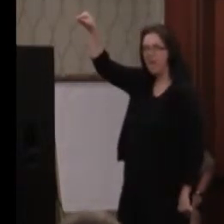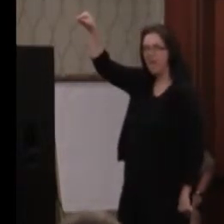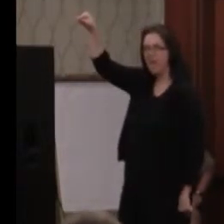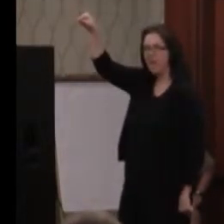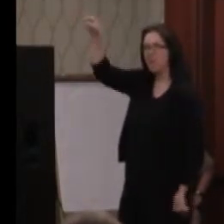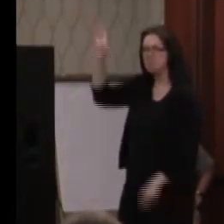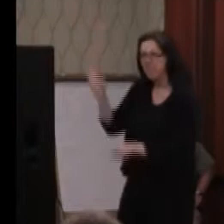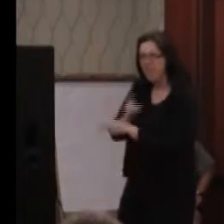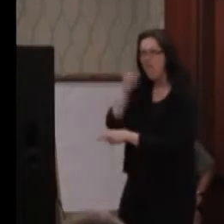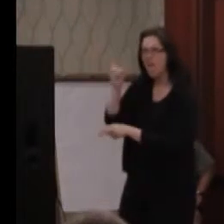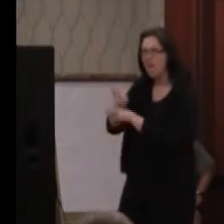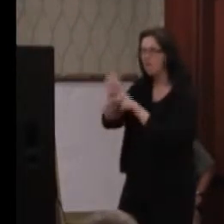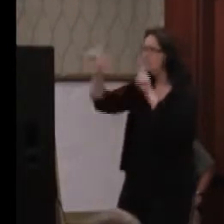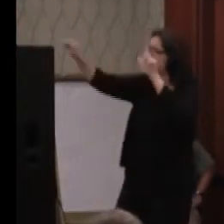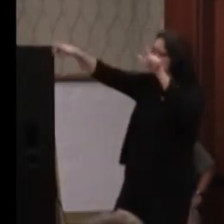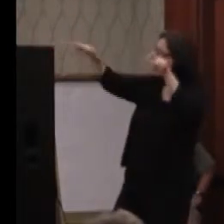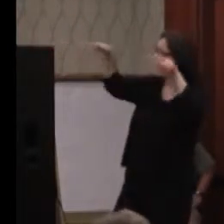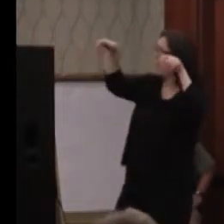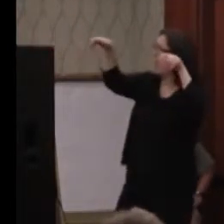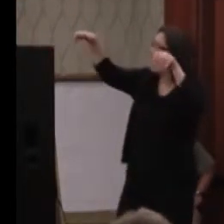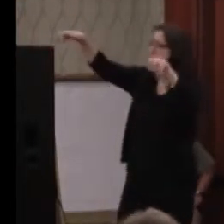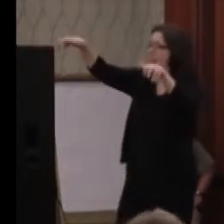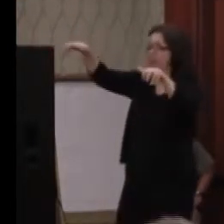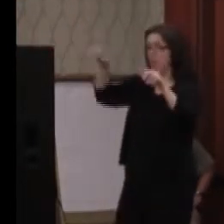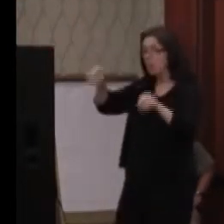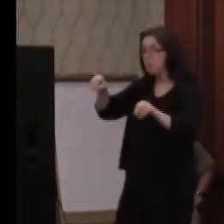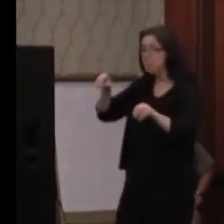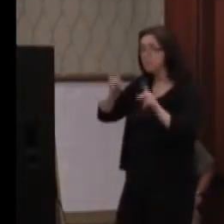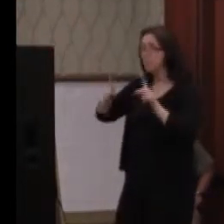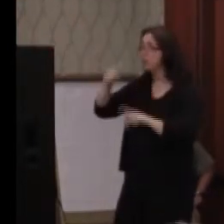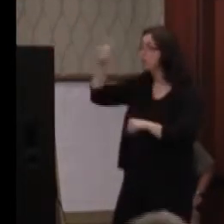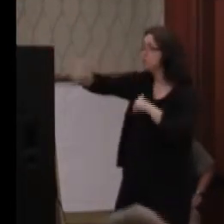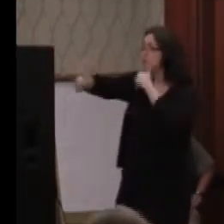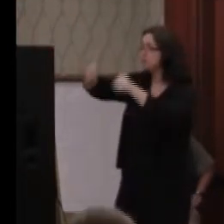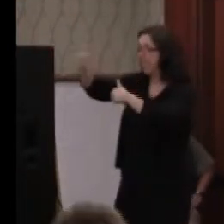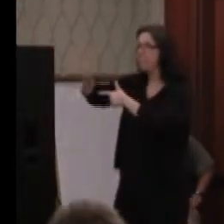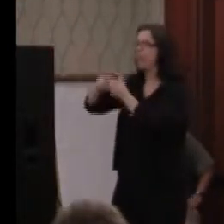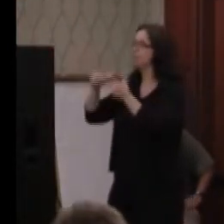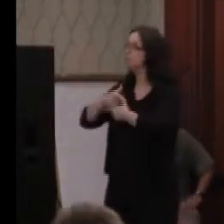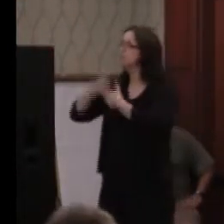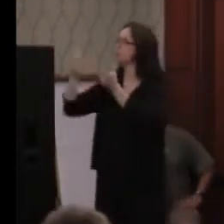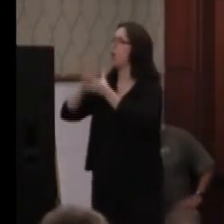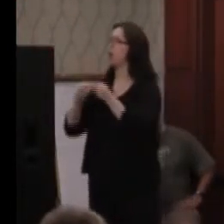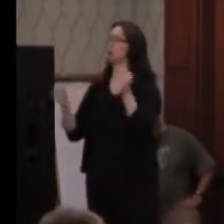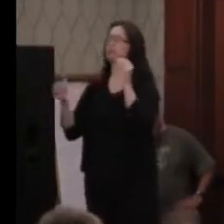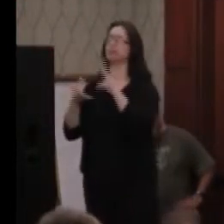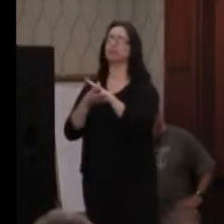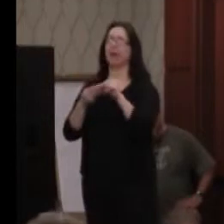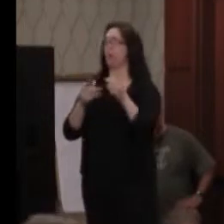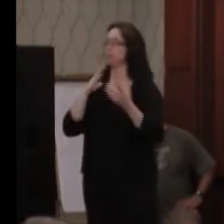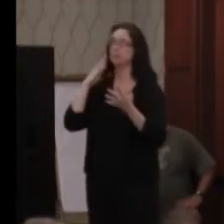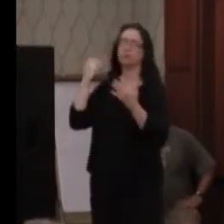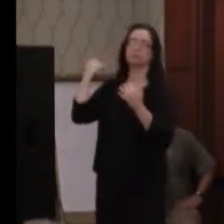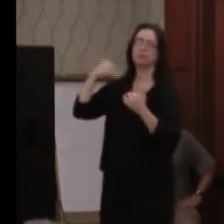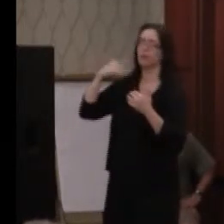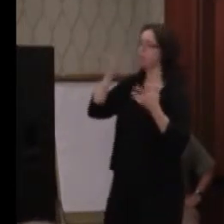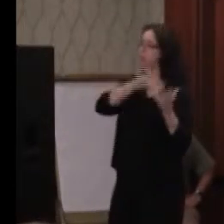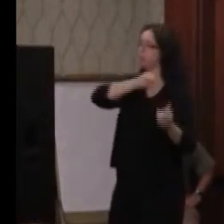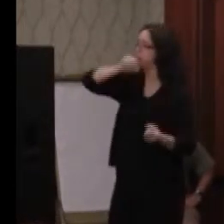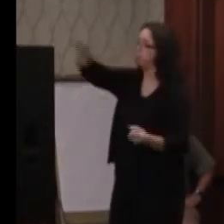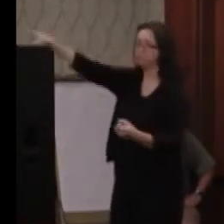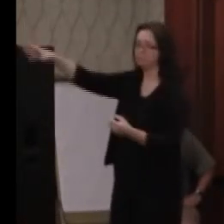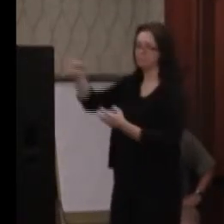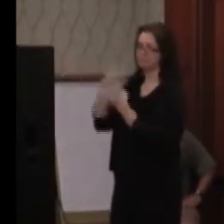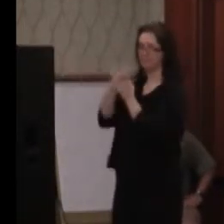They used those vast spaces with cathedral. They put human beings in them, and then they told stories there. It was too much. They're all thrown in jail.